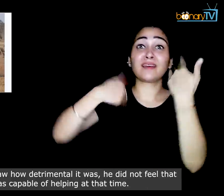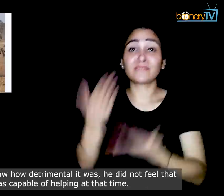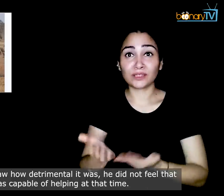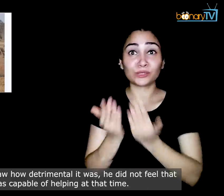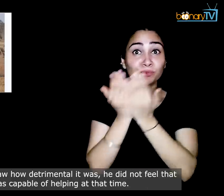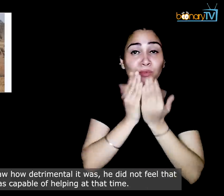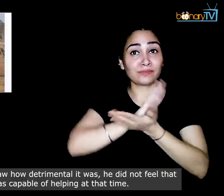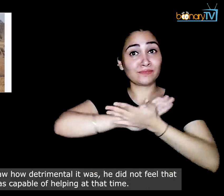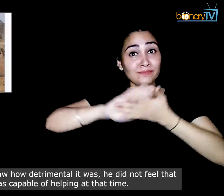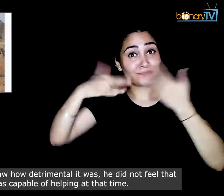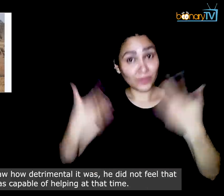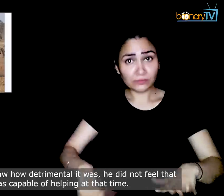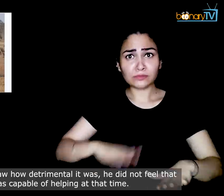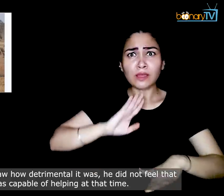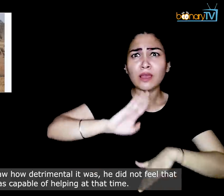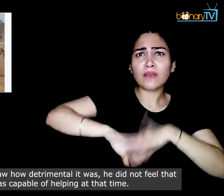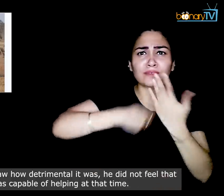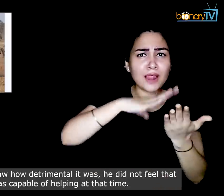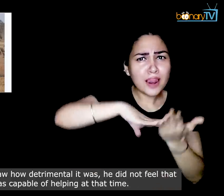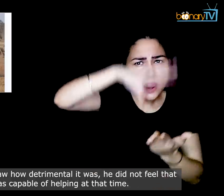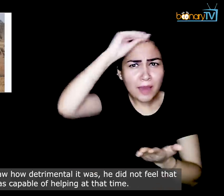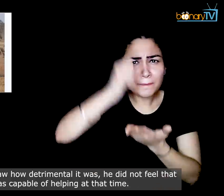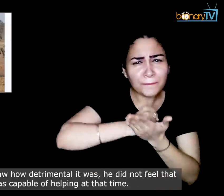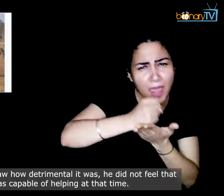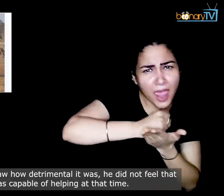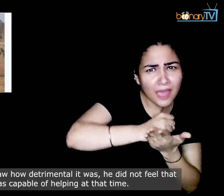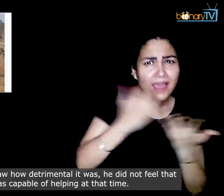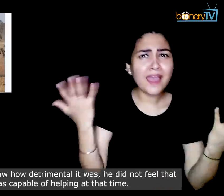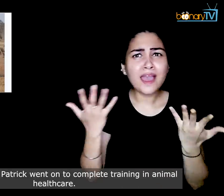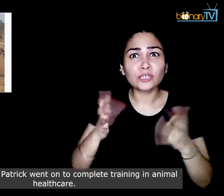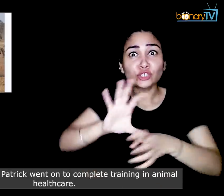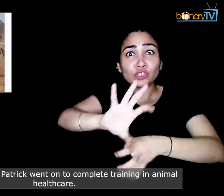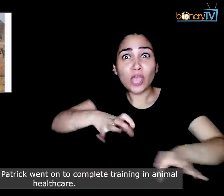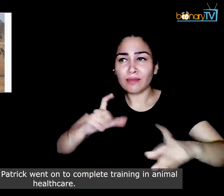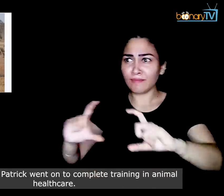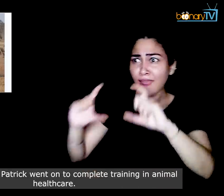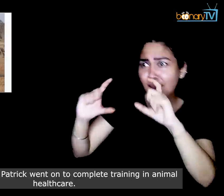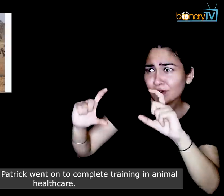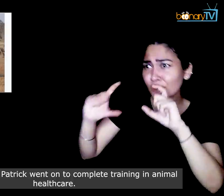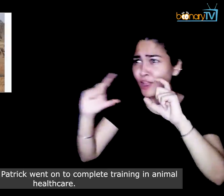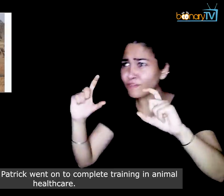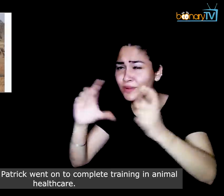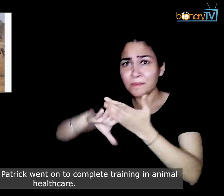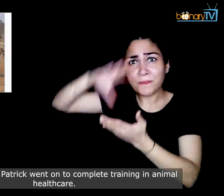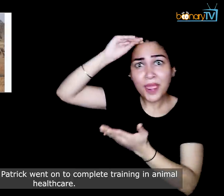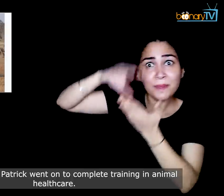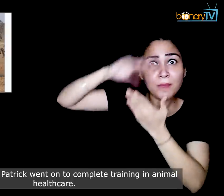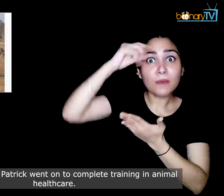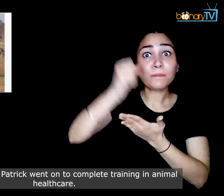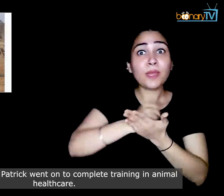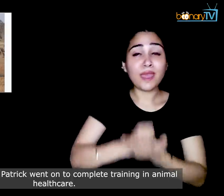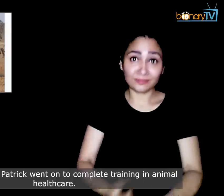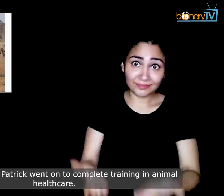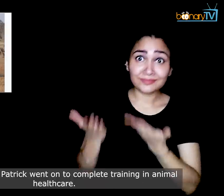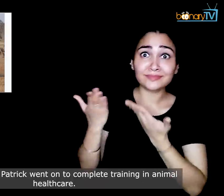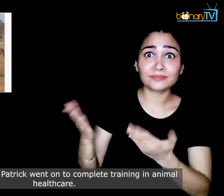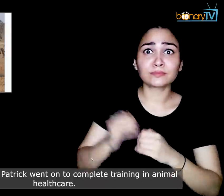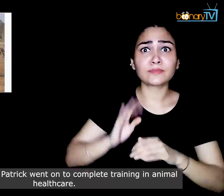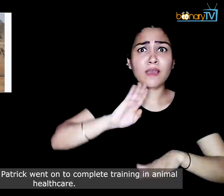feel that he was capable of helping at that time. After high school, Patrick went on to complete training in